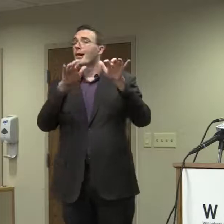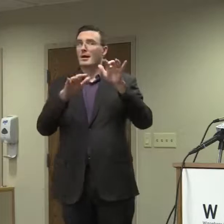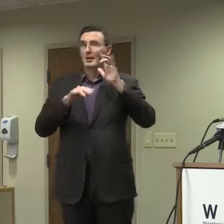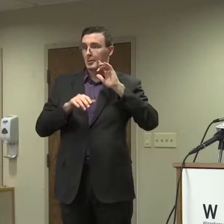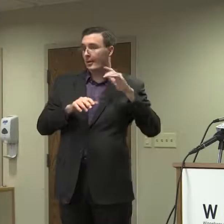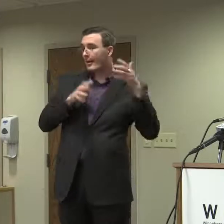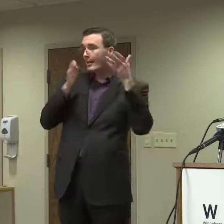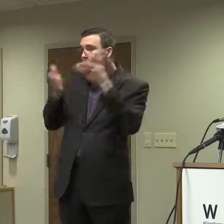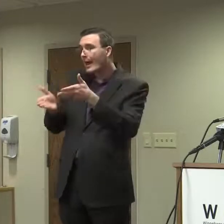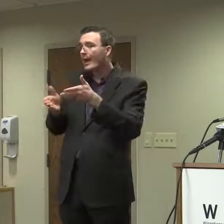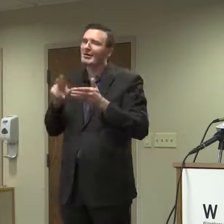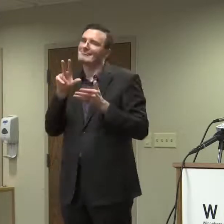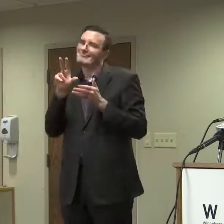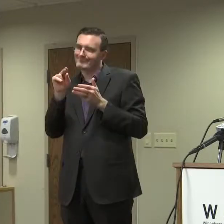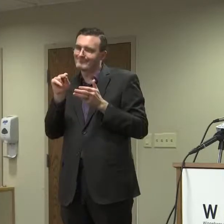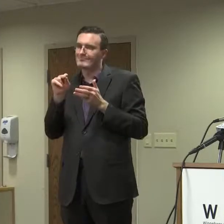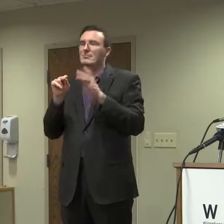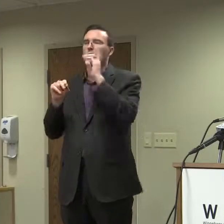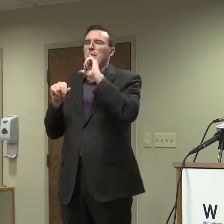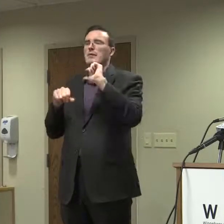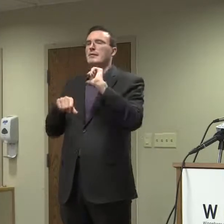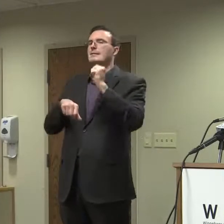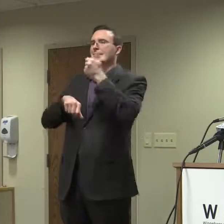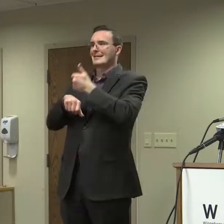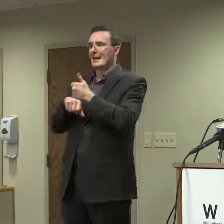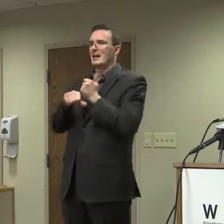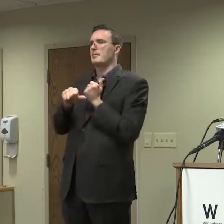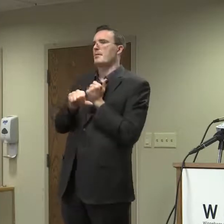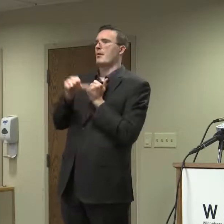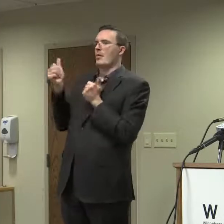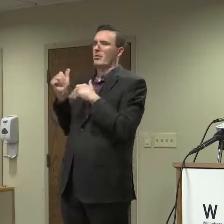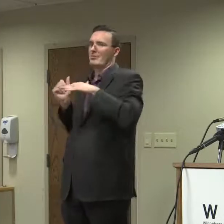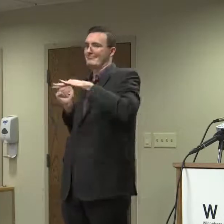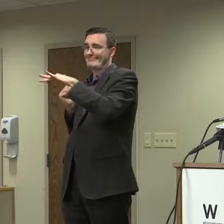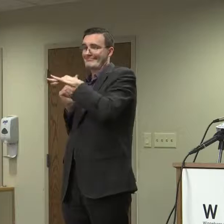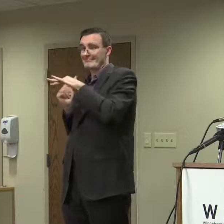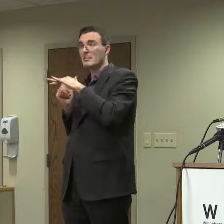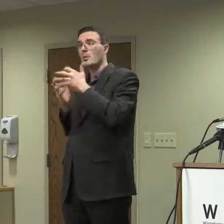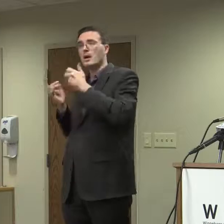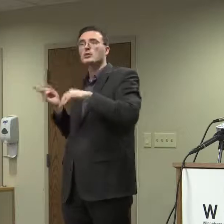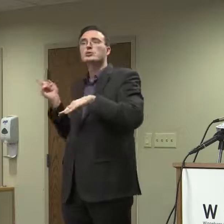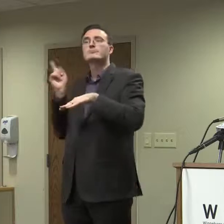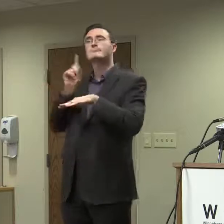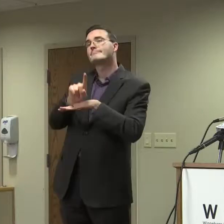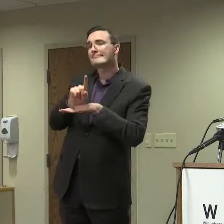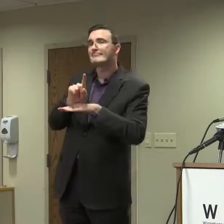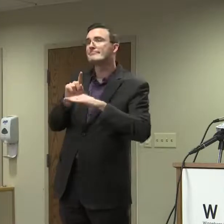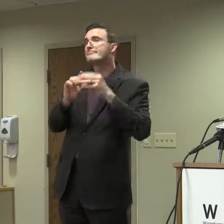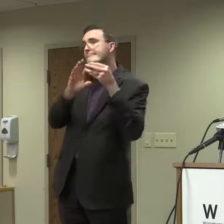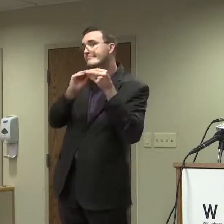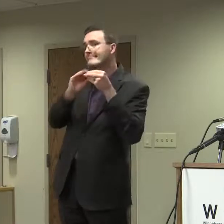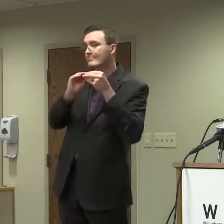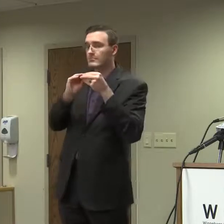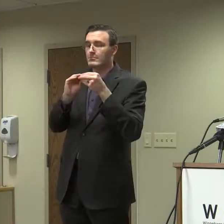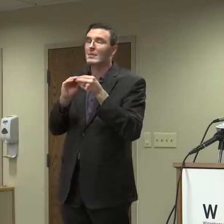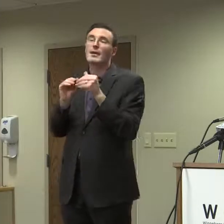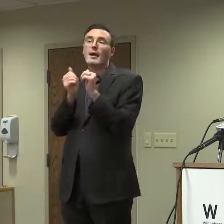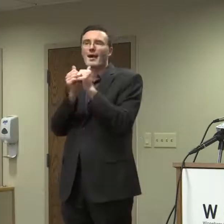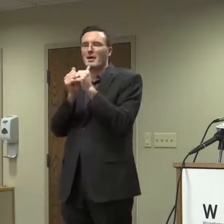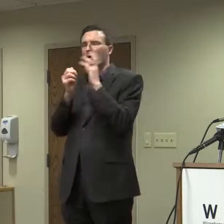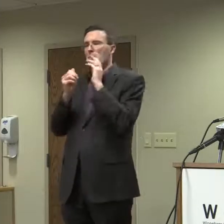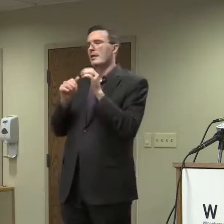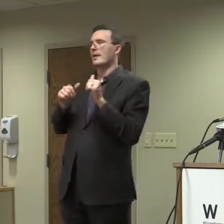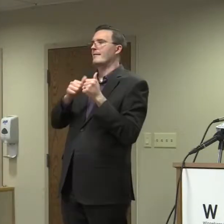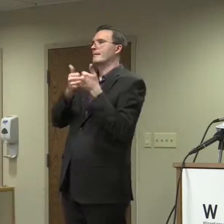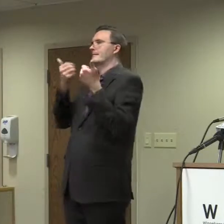up a very socially distanced opportunity. If those who want to come speak, they'll be able to come in, speak, and then they can